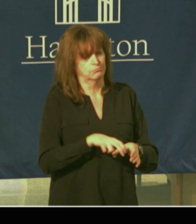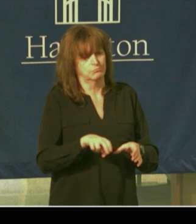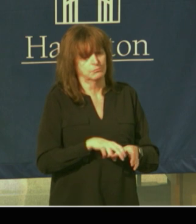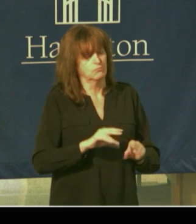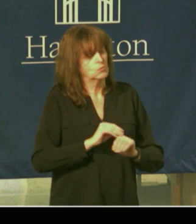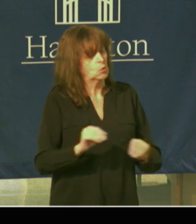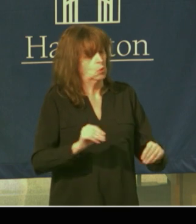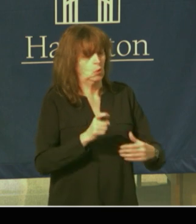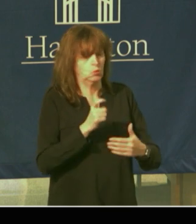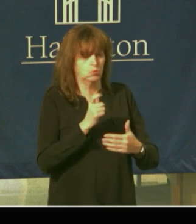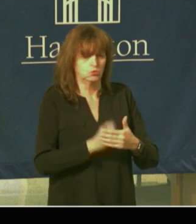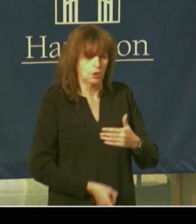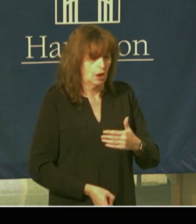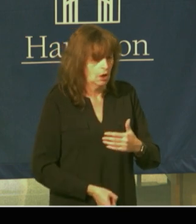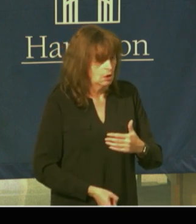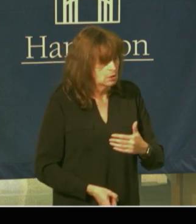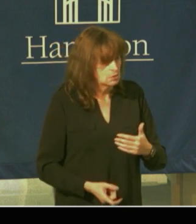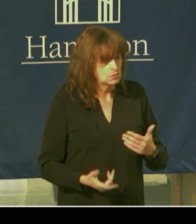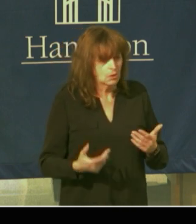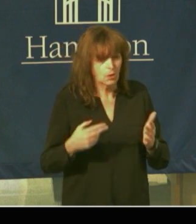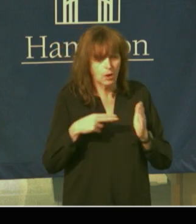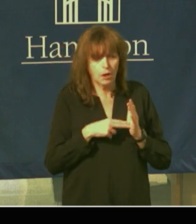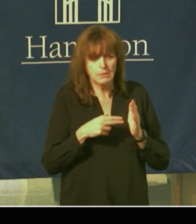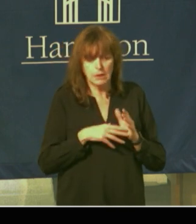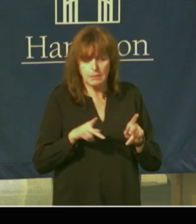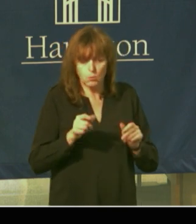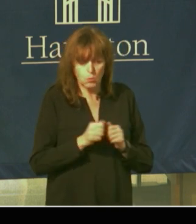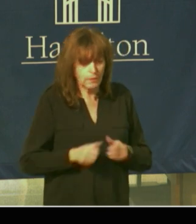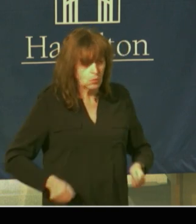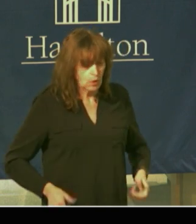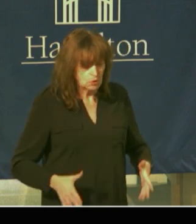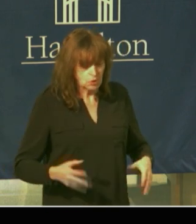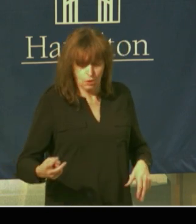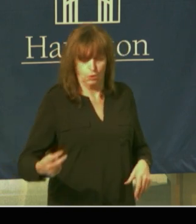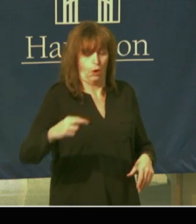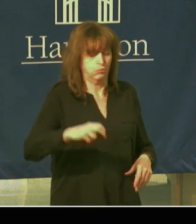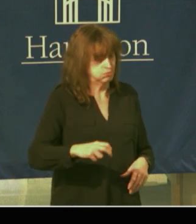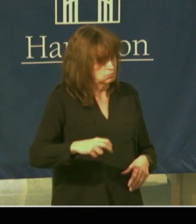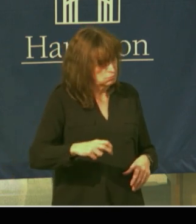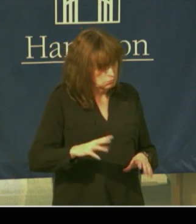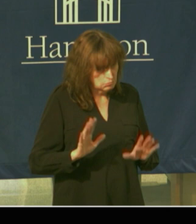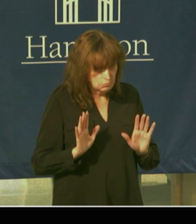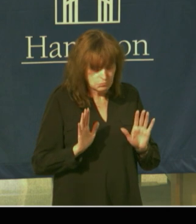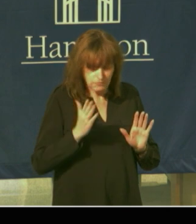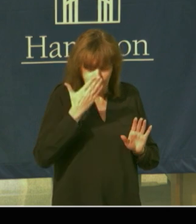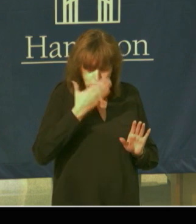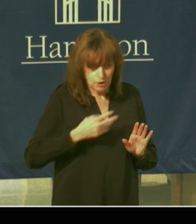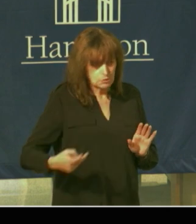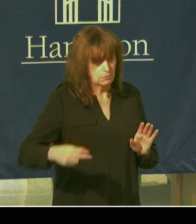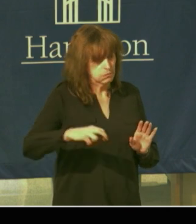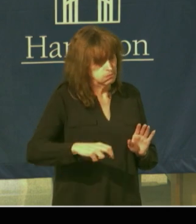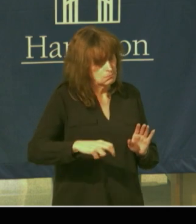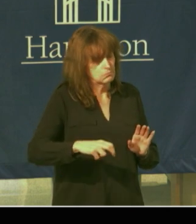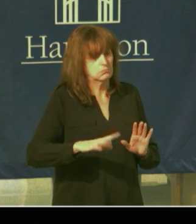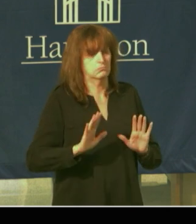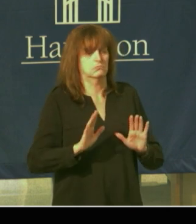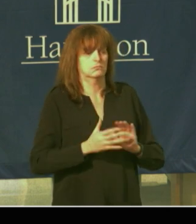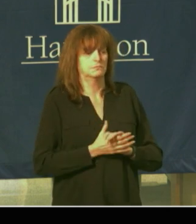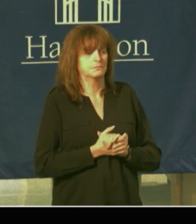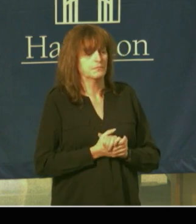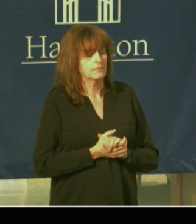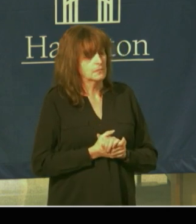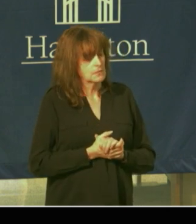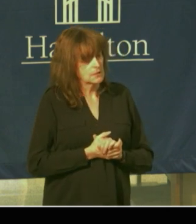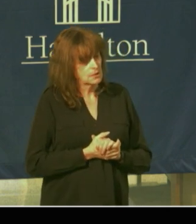It does mean, obviously, we're not collecting revenue from our transit service at the moment. But you know what? The health and well-being of our drivers, the health and well-being